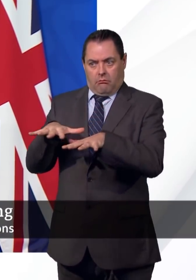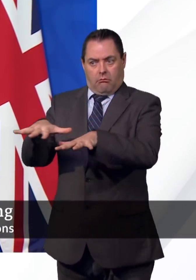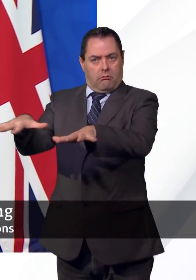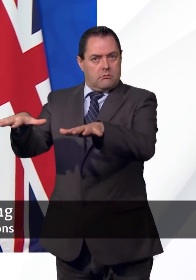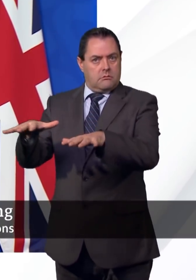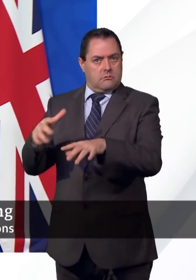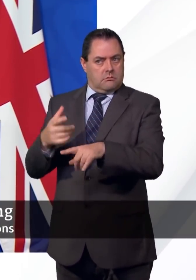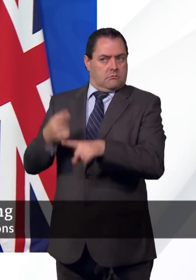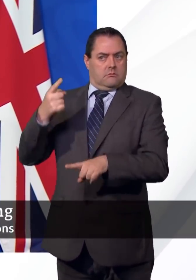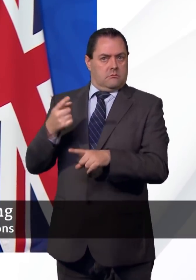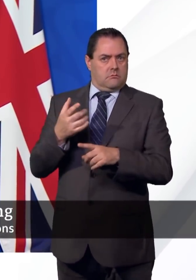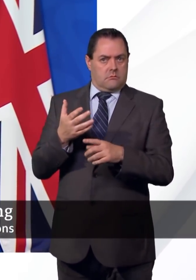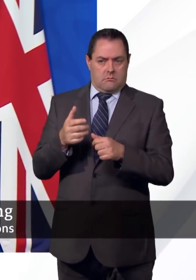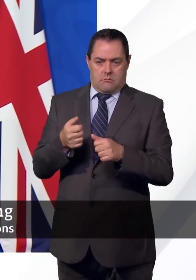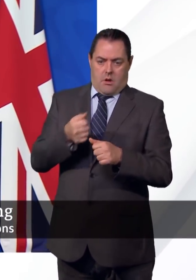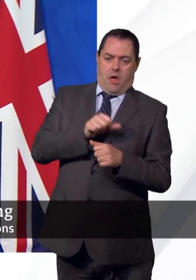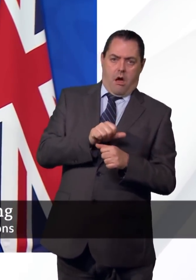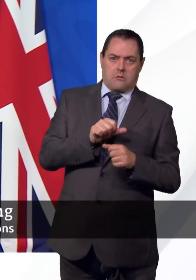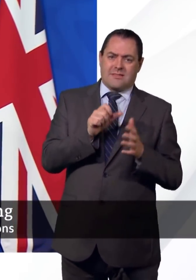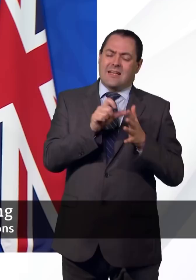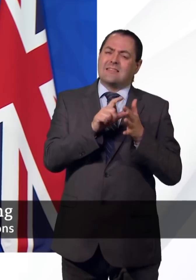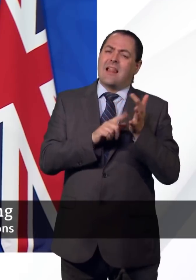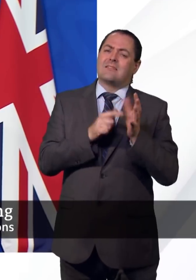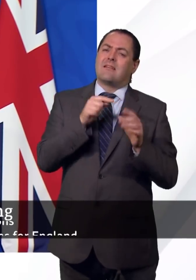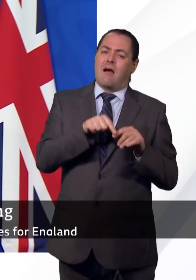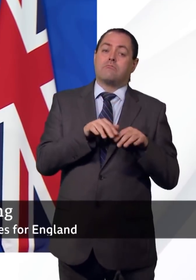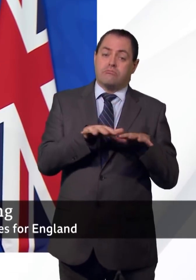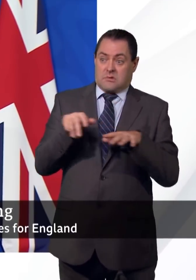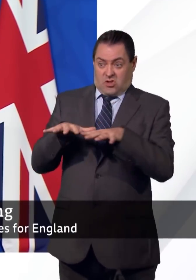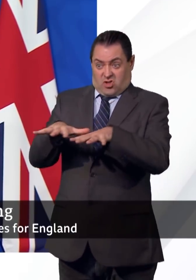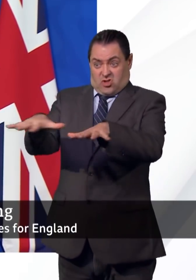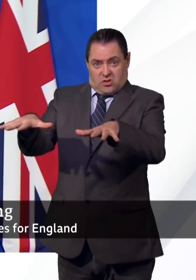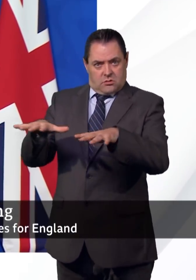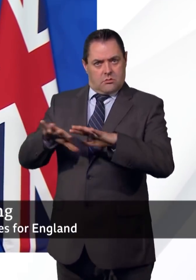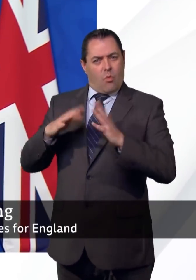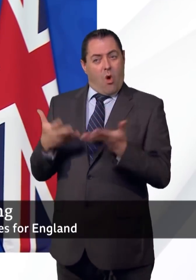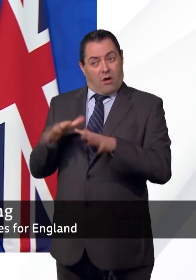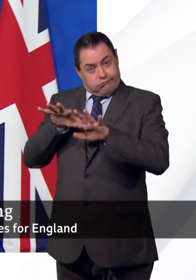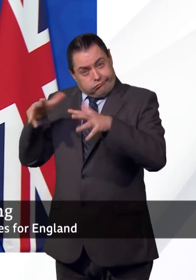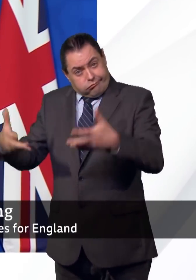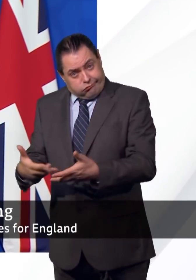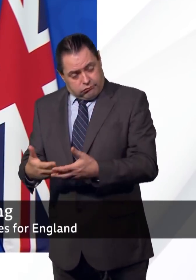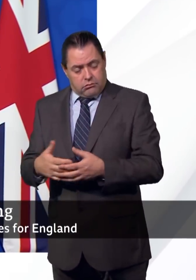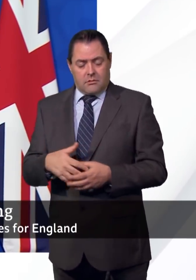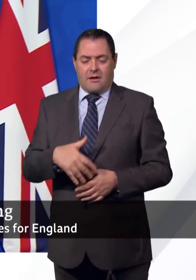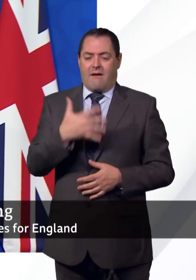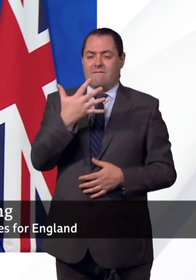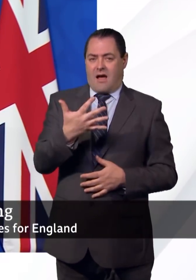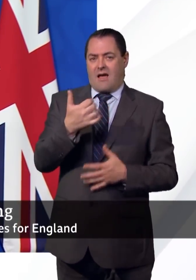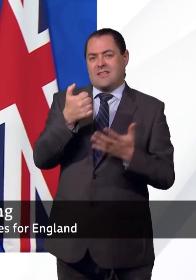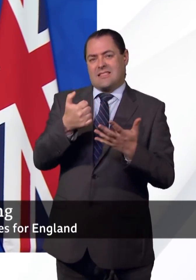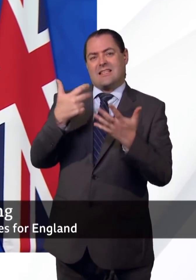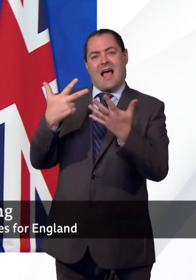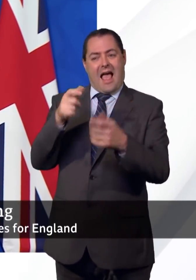previous Delta variant, and it's spreading rapidly all around the world. 568 cases have been